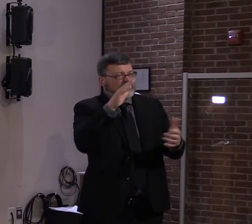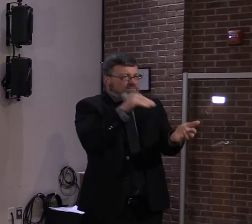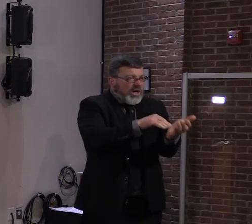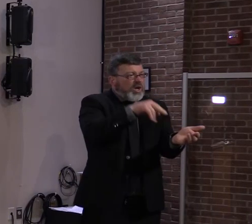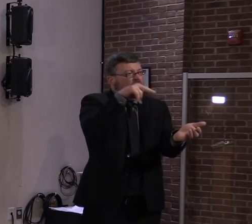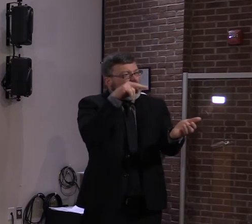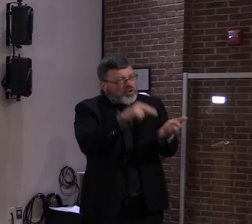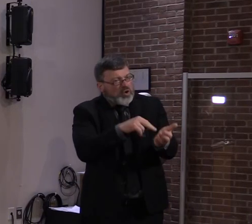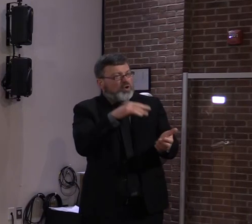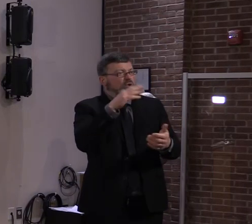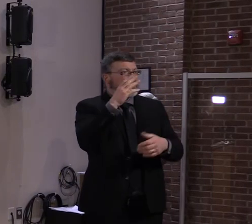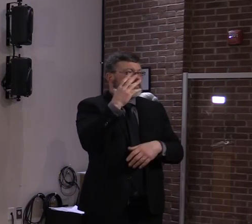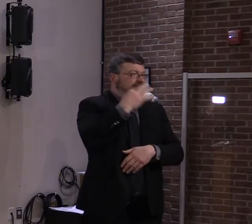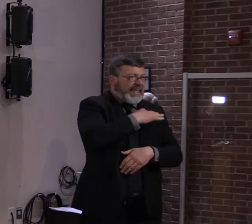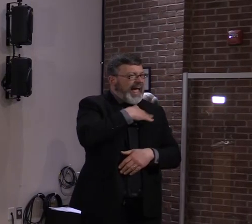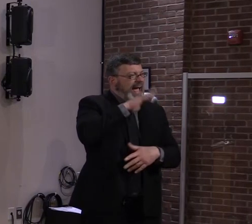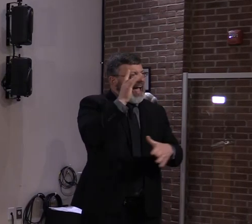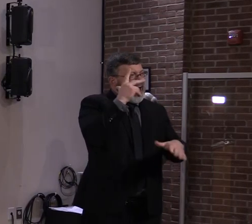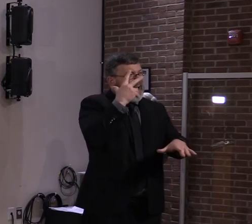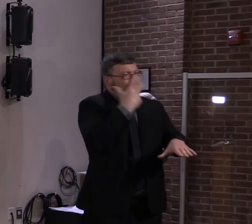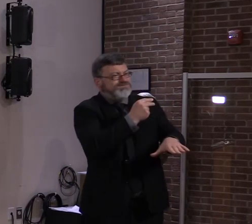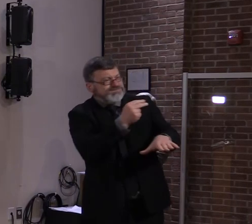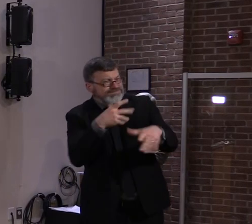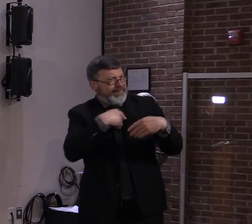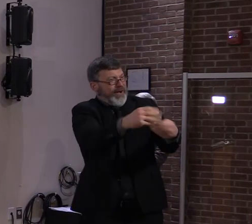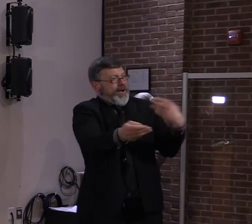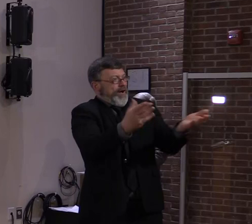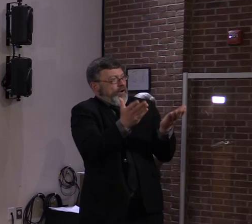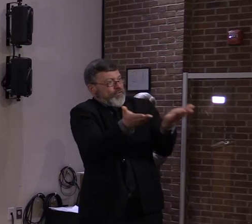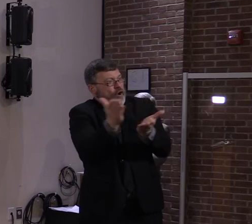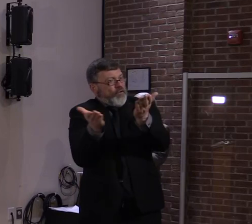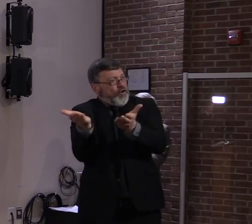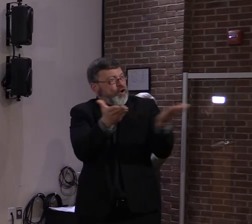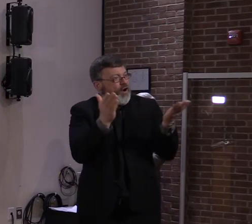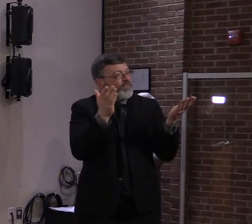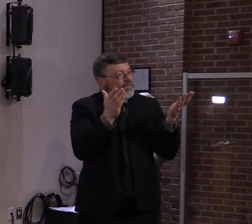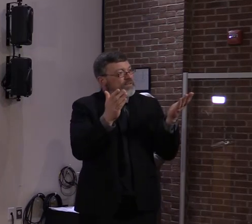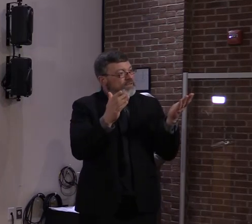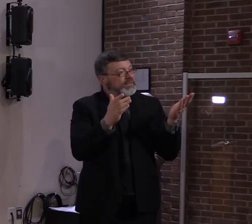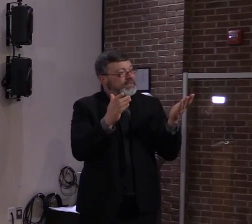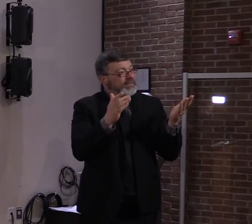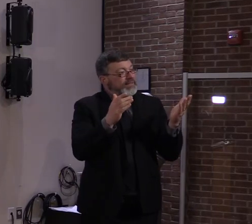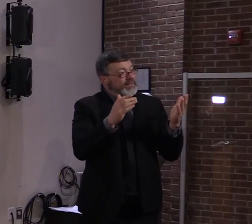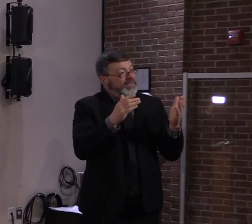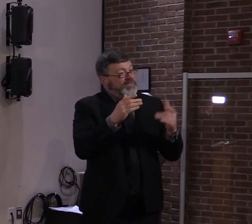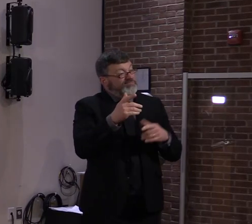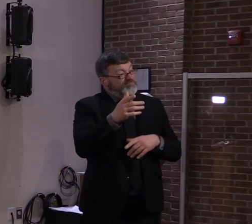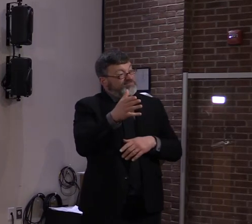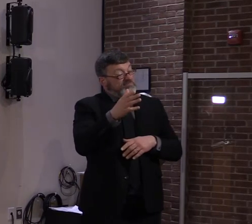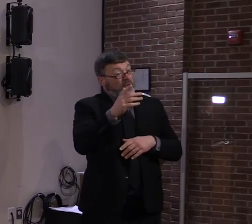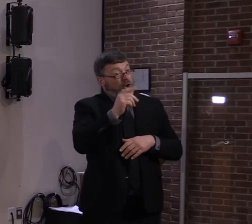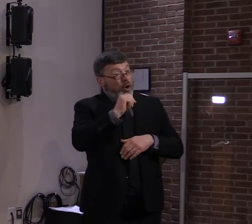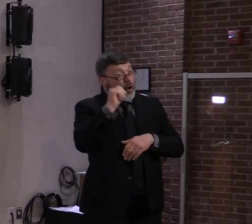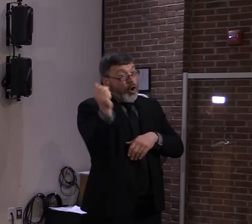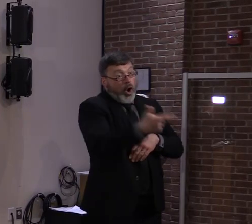well, and they're impacting others, and again, that vulnerable population.